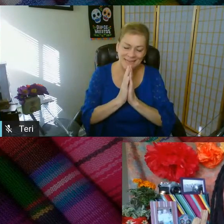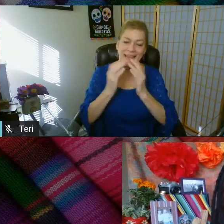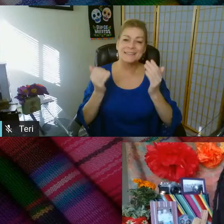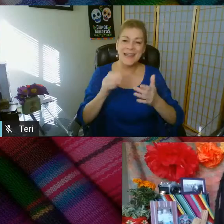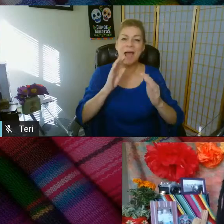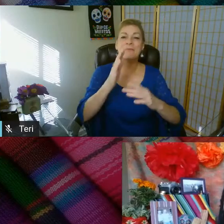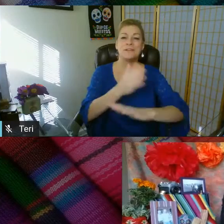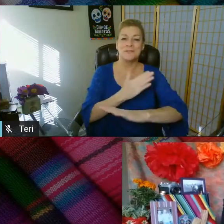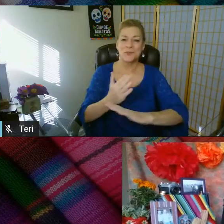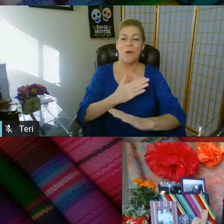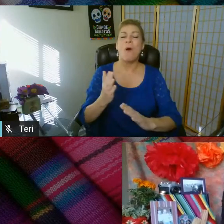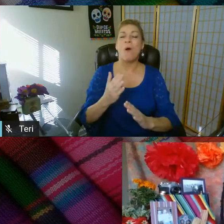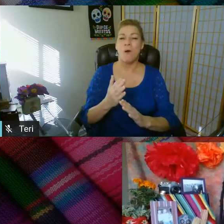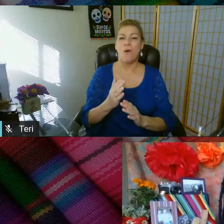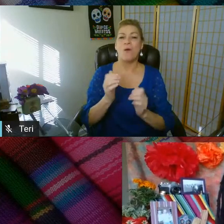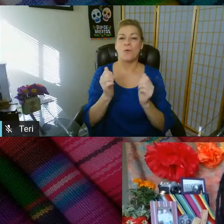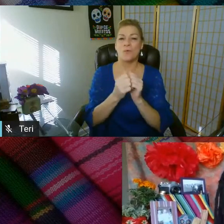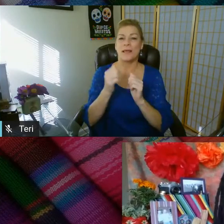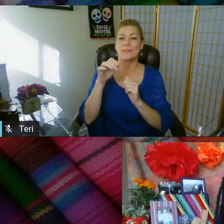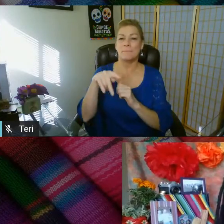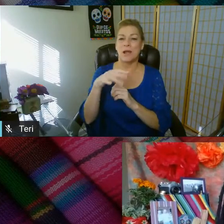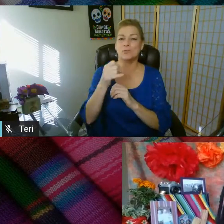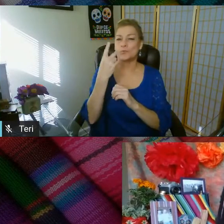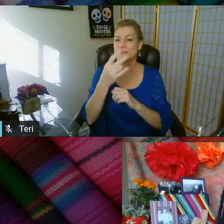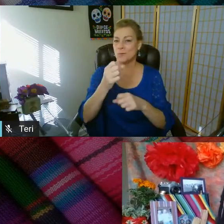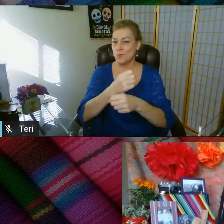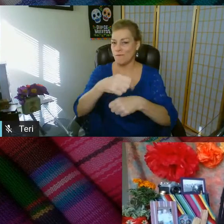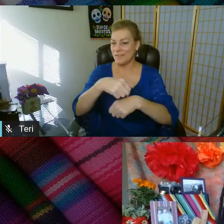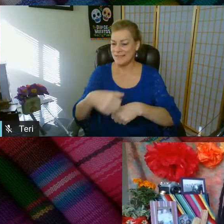by Pancho. See you at coffee time.